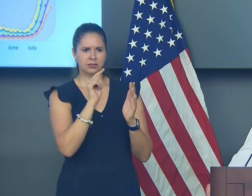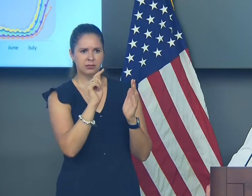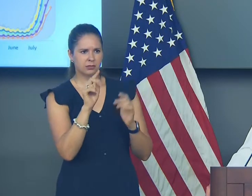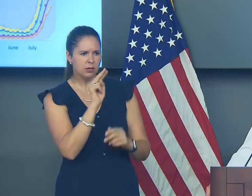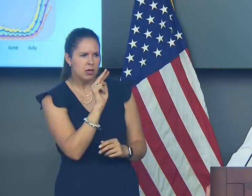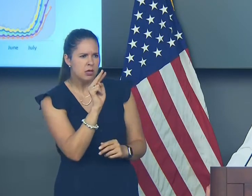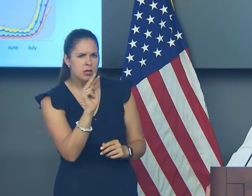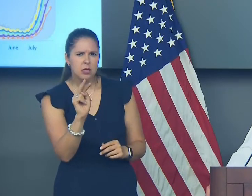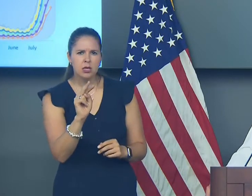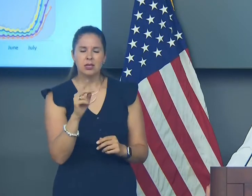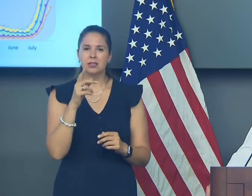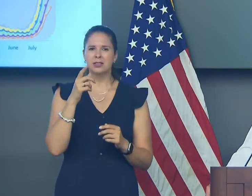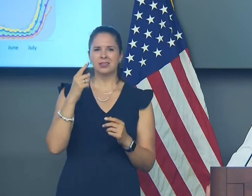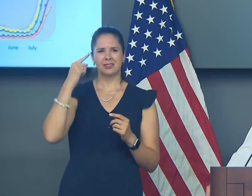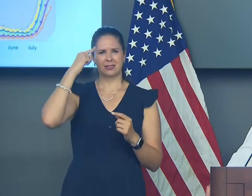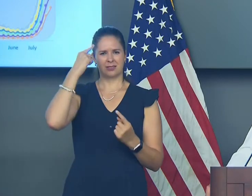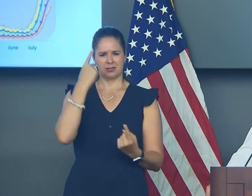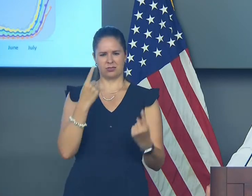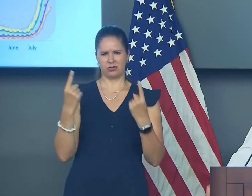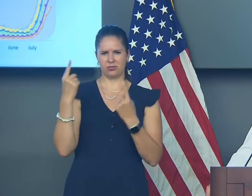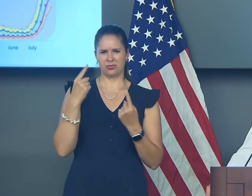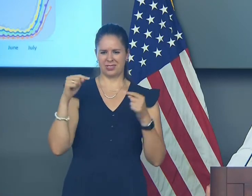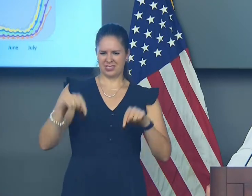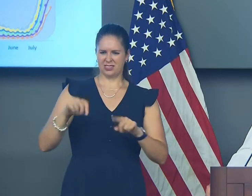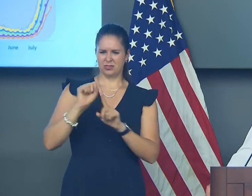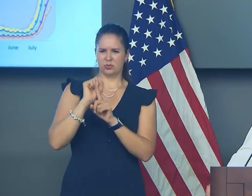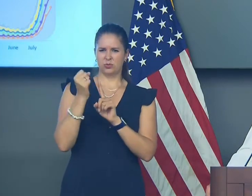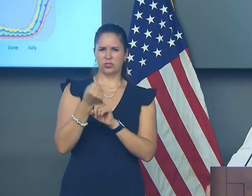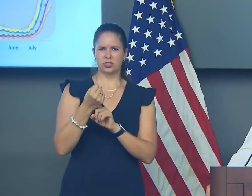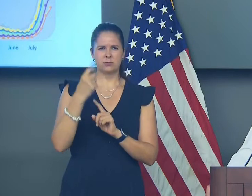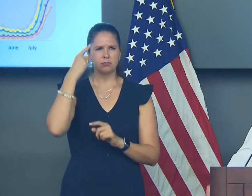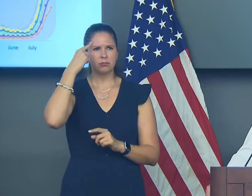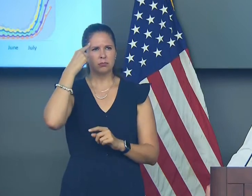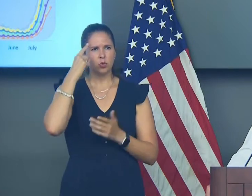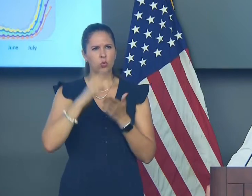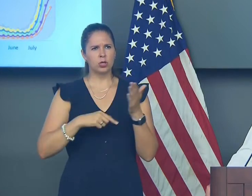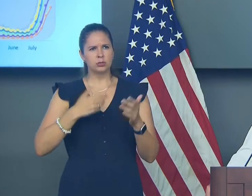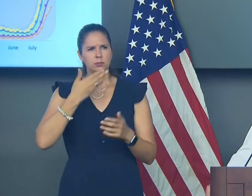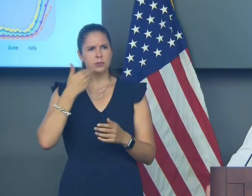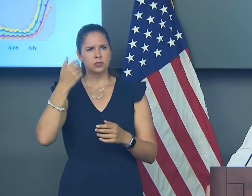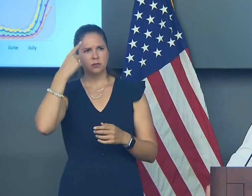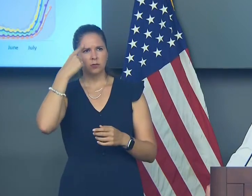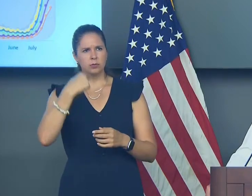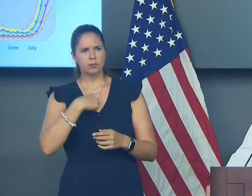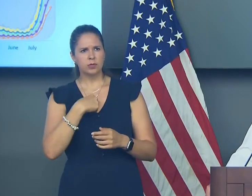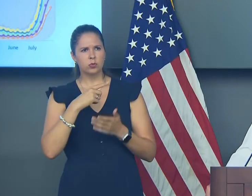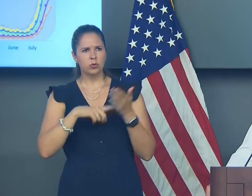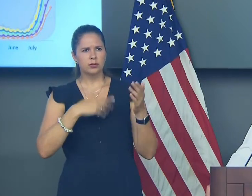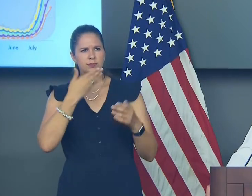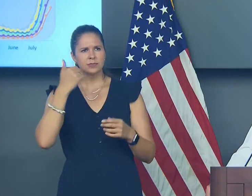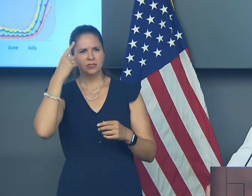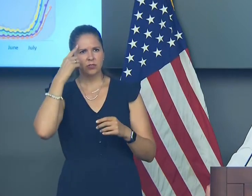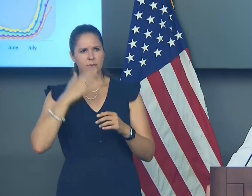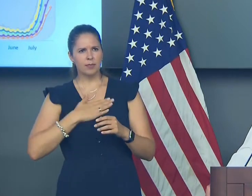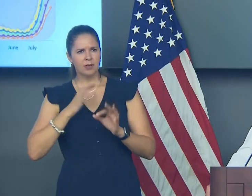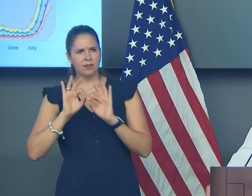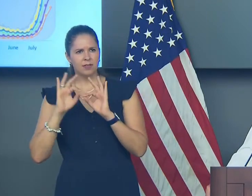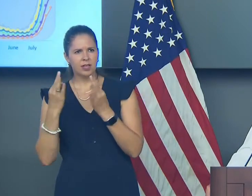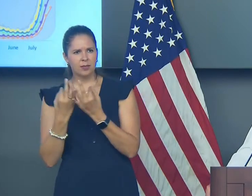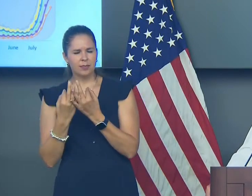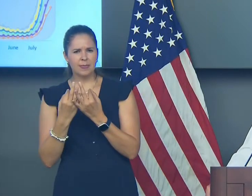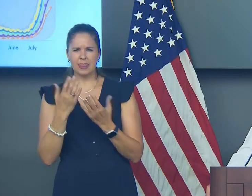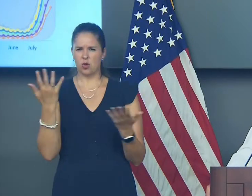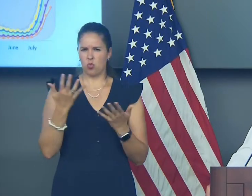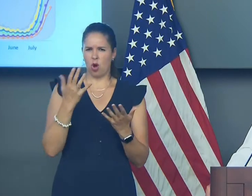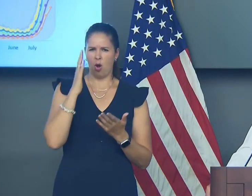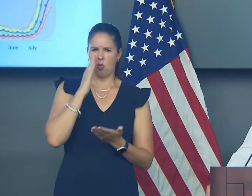Take stock of this situation and what's best for you and your family and your community. What's going to help us to